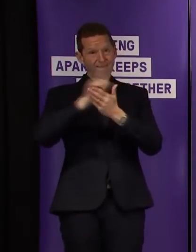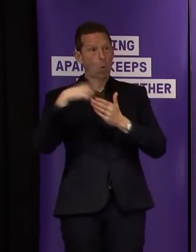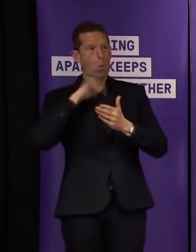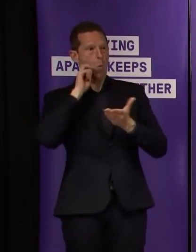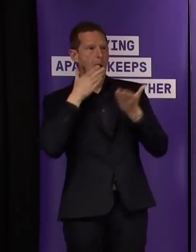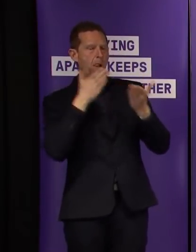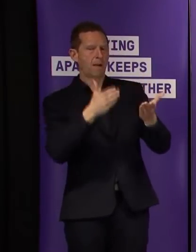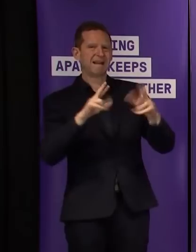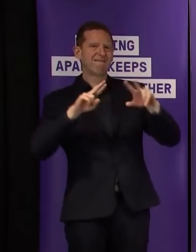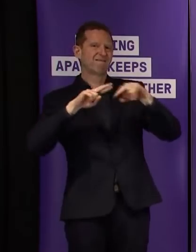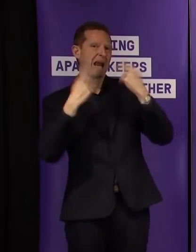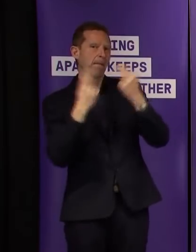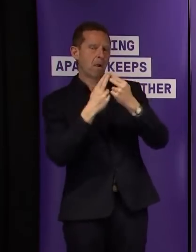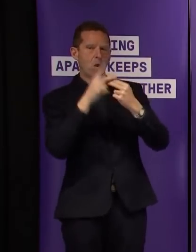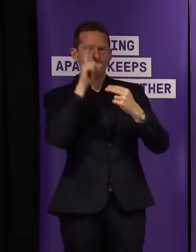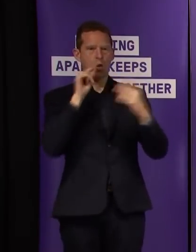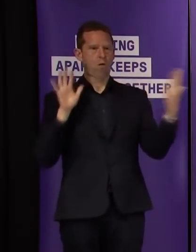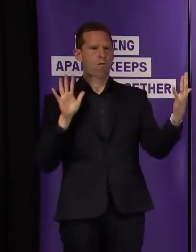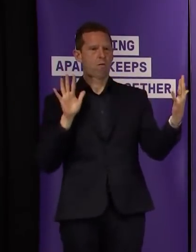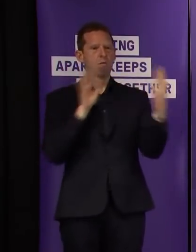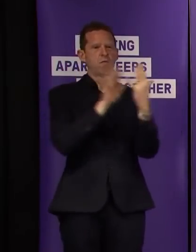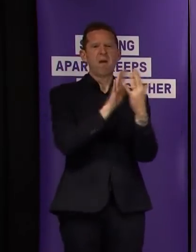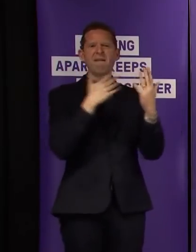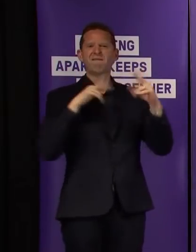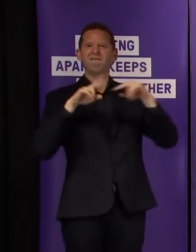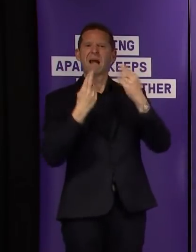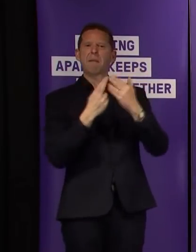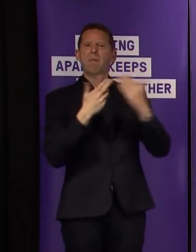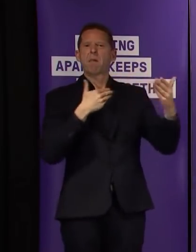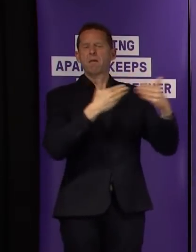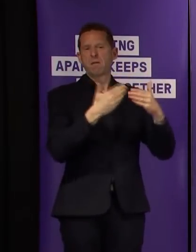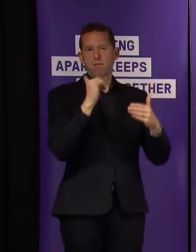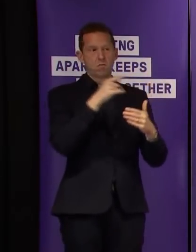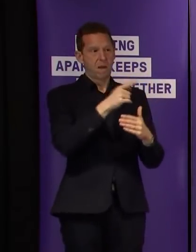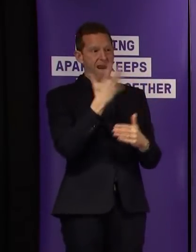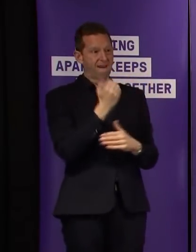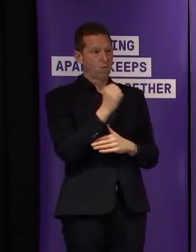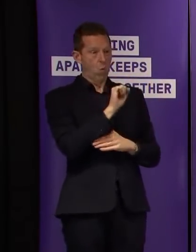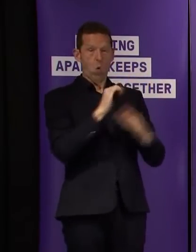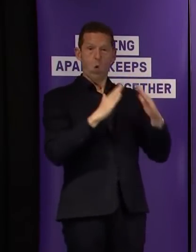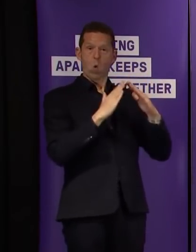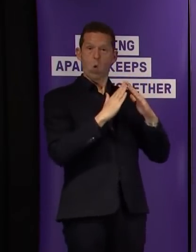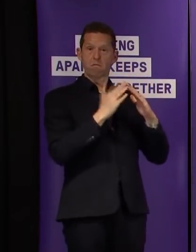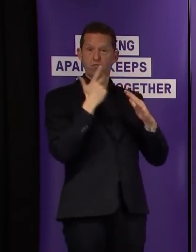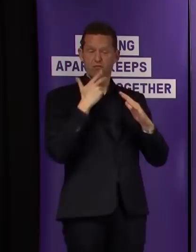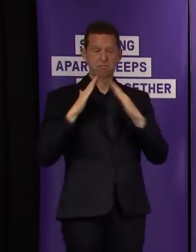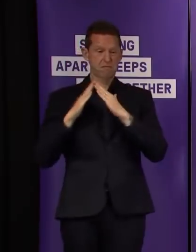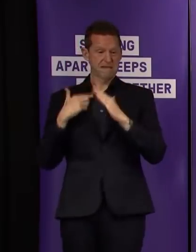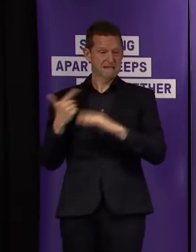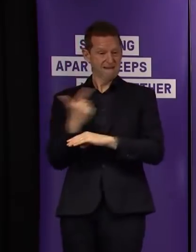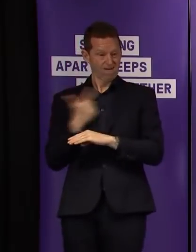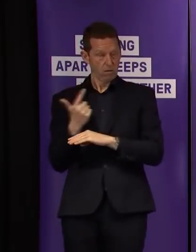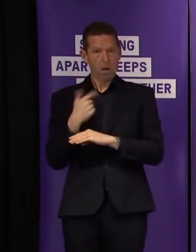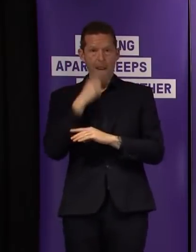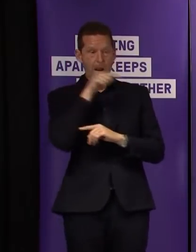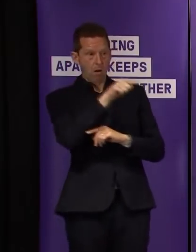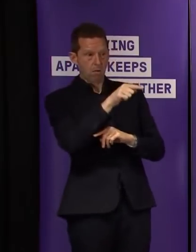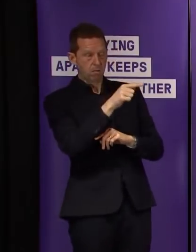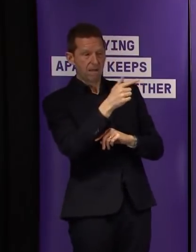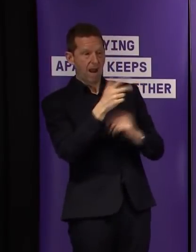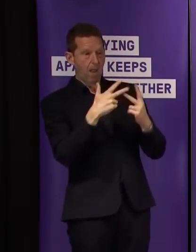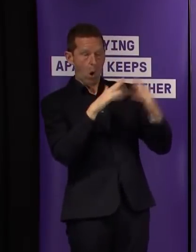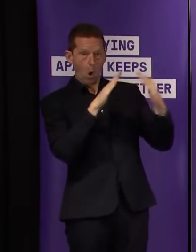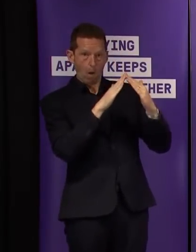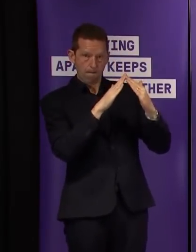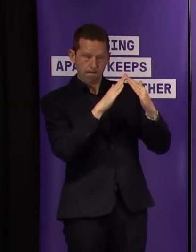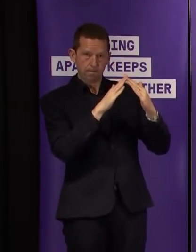bubbles, so that you can link up with one other family. Your household can, if say there's 7 people in your household, you can link up with another household. You can have no more